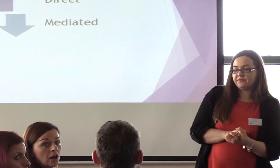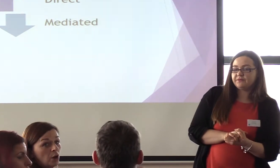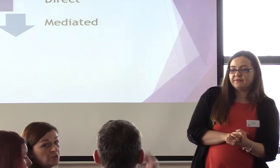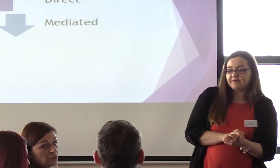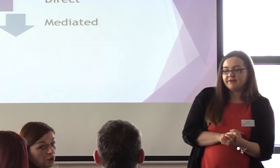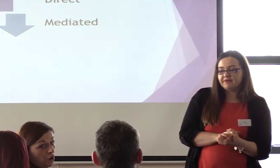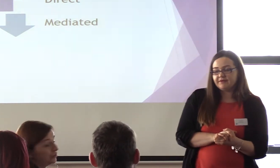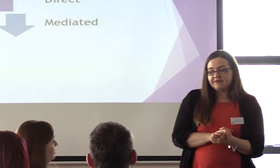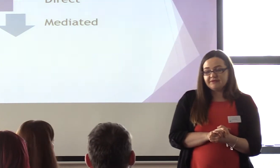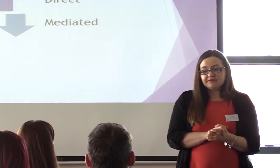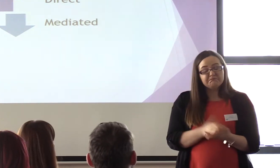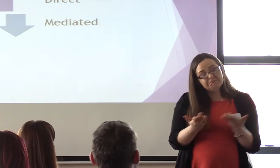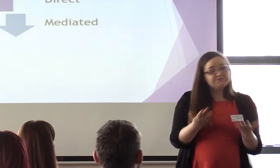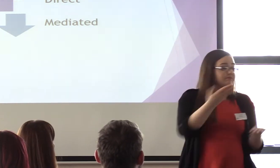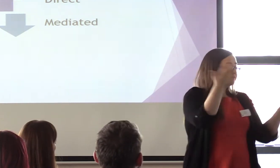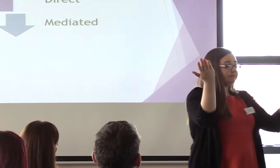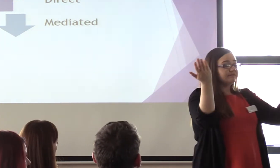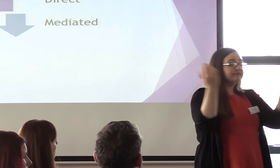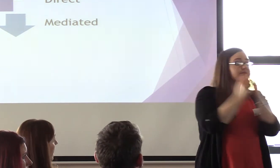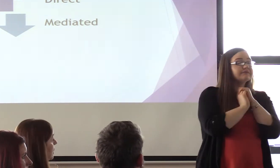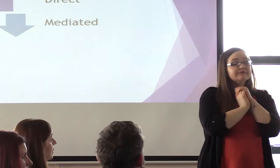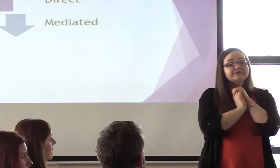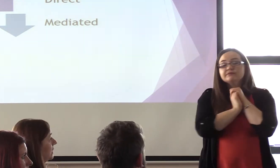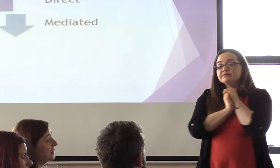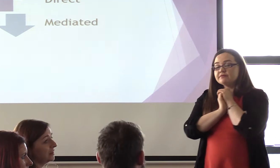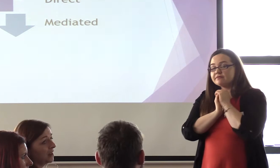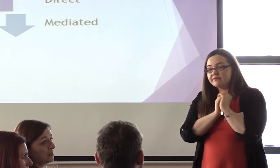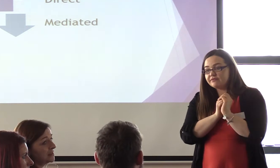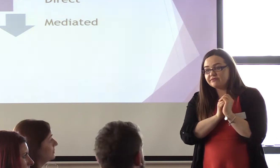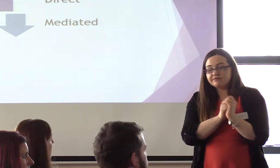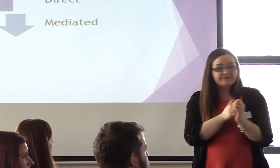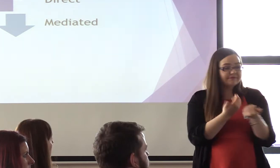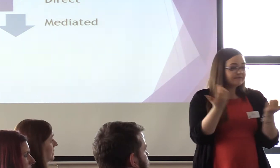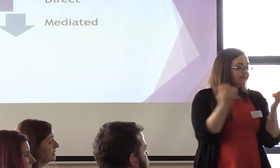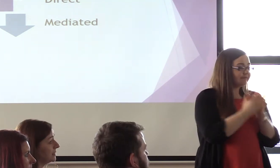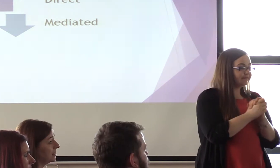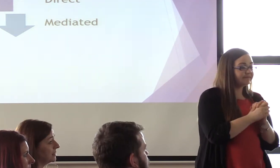Up to 100%. Possibly any other comments in relation to that?